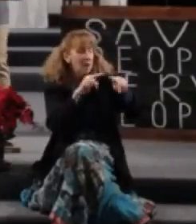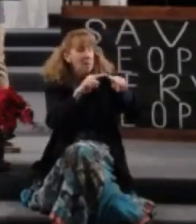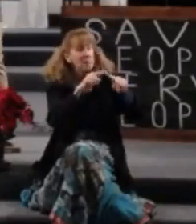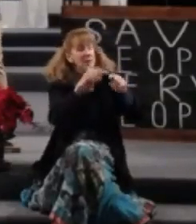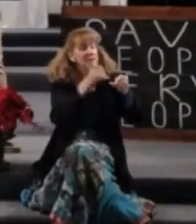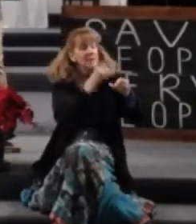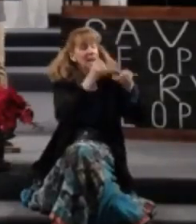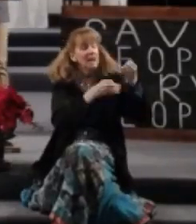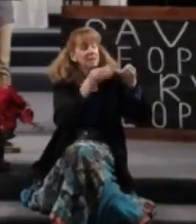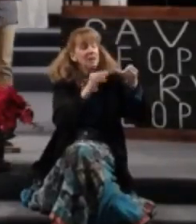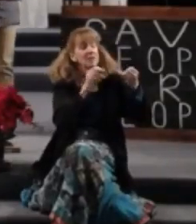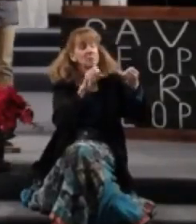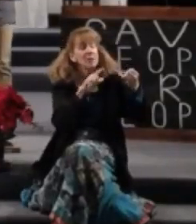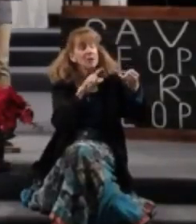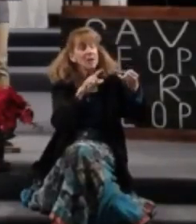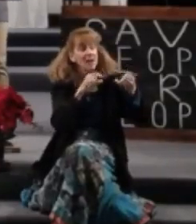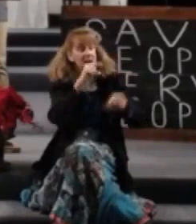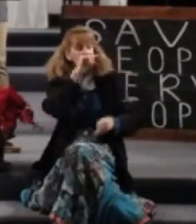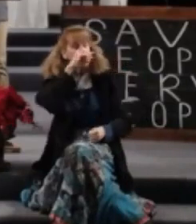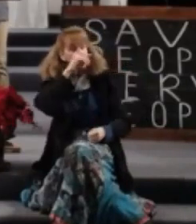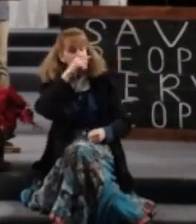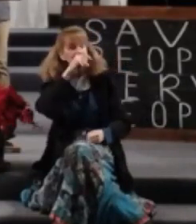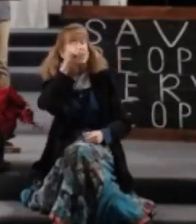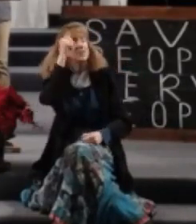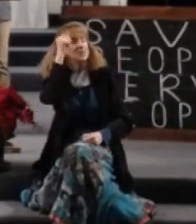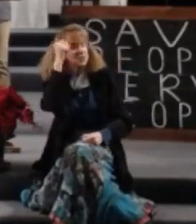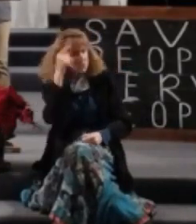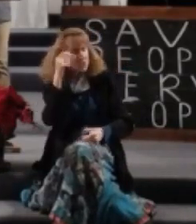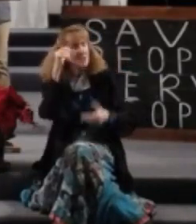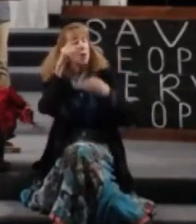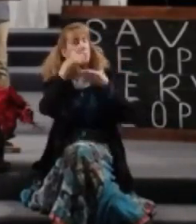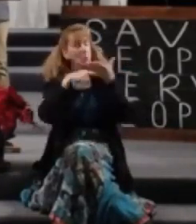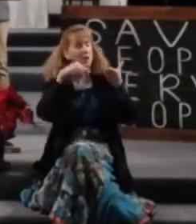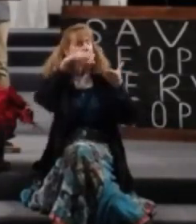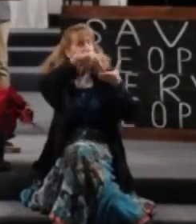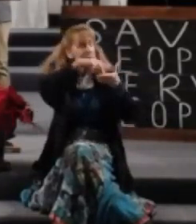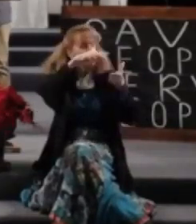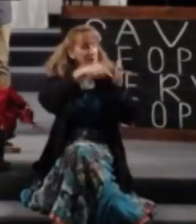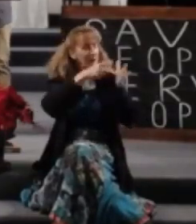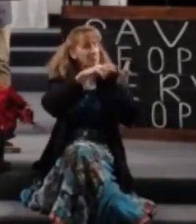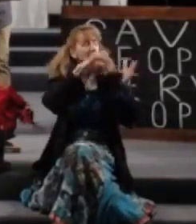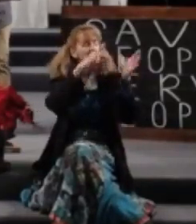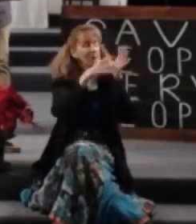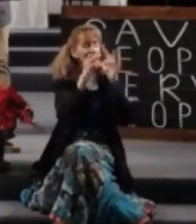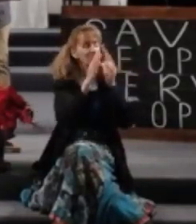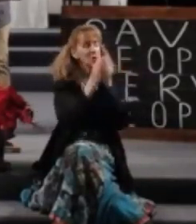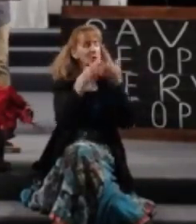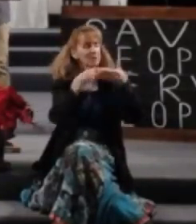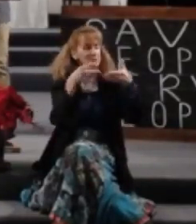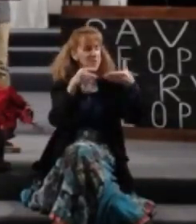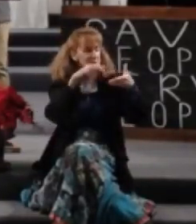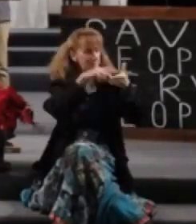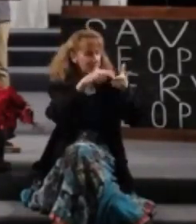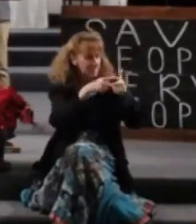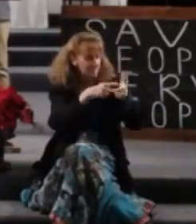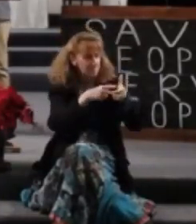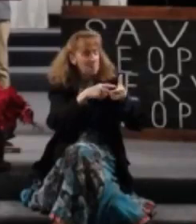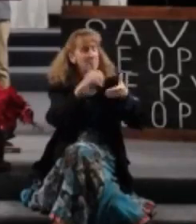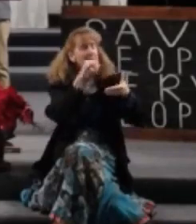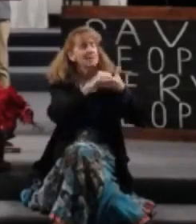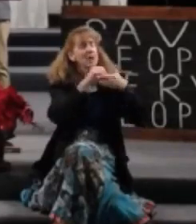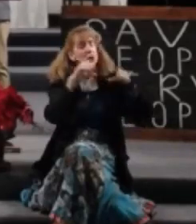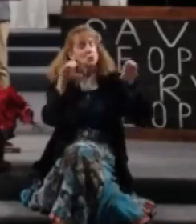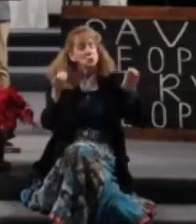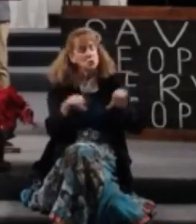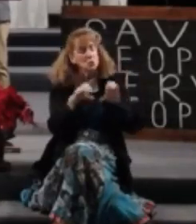meal, the kids not only had that scripture verse, Colossians 3:23, nailed down and remembered, but they also had